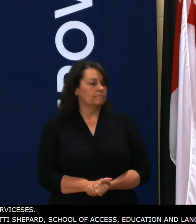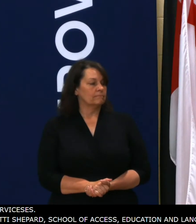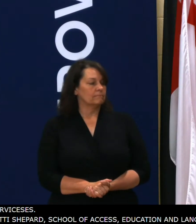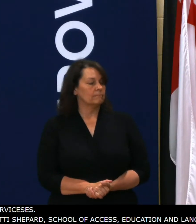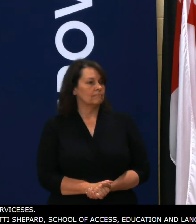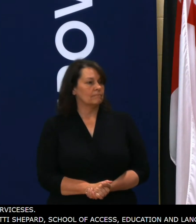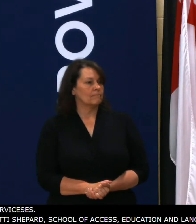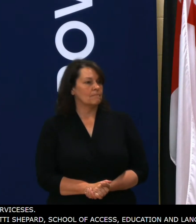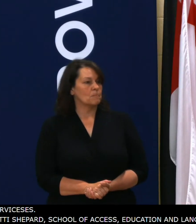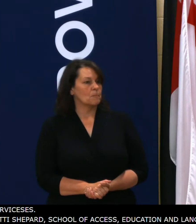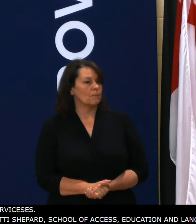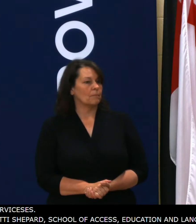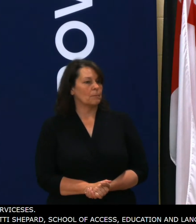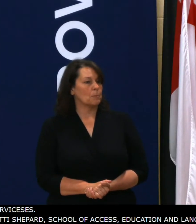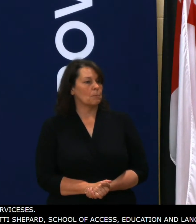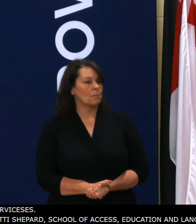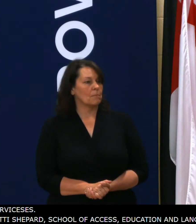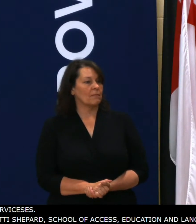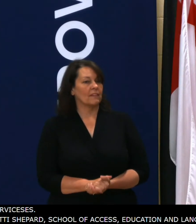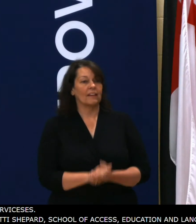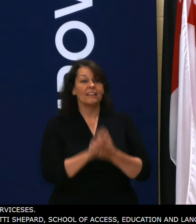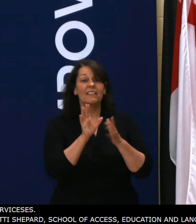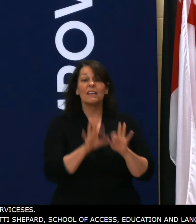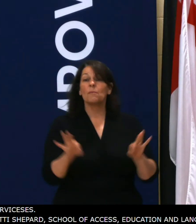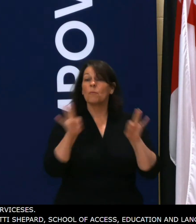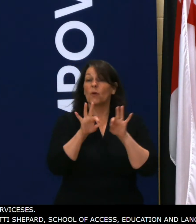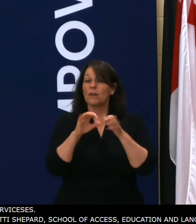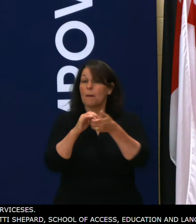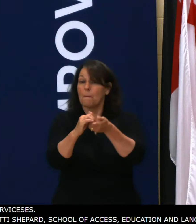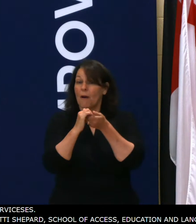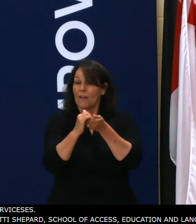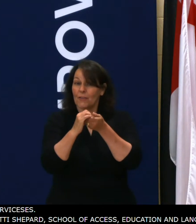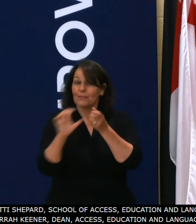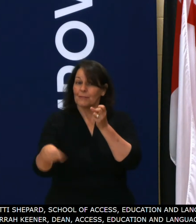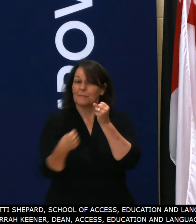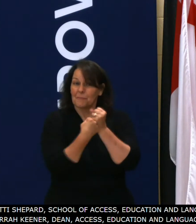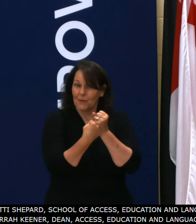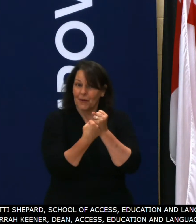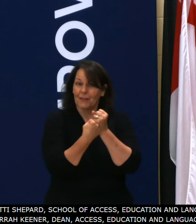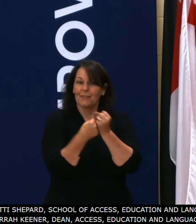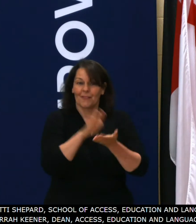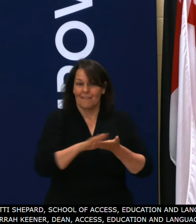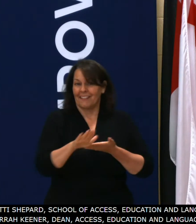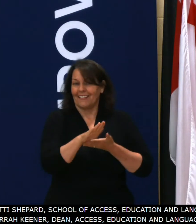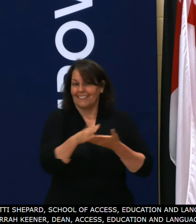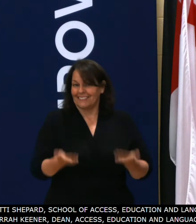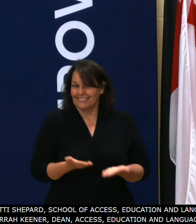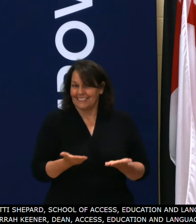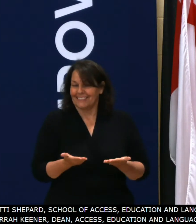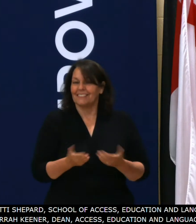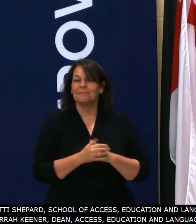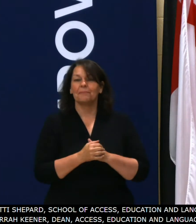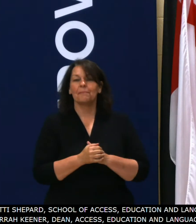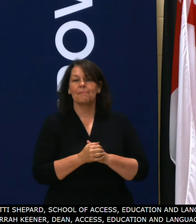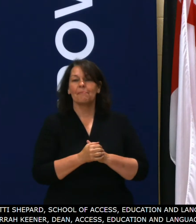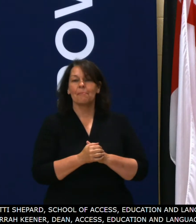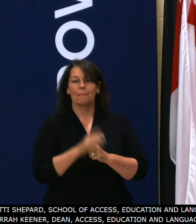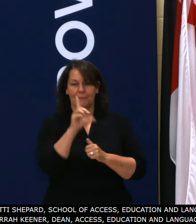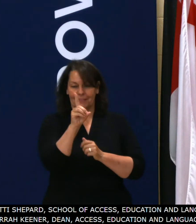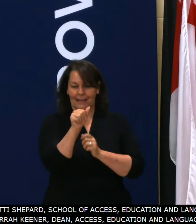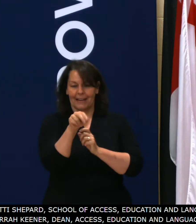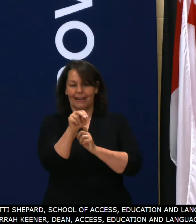I'd also like to acknowledge some of our important partners and supporters of Kingstec who are in attendance today. Dave